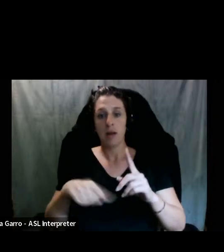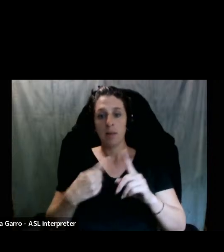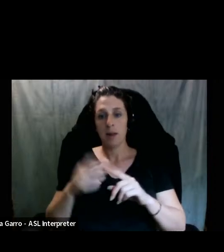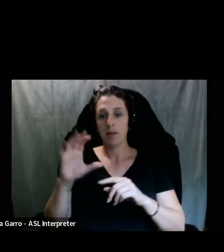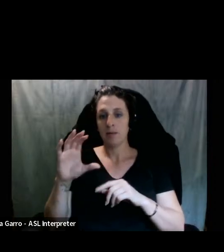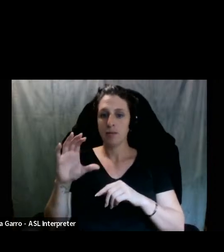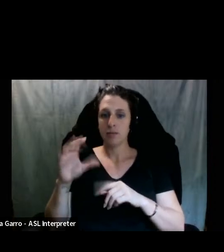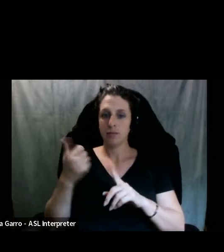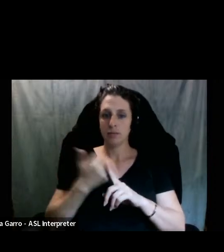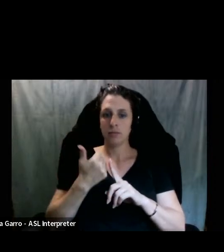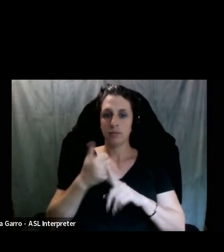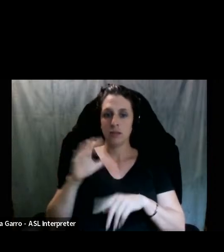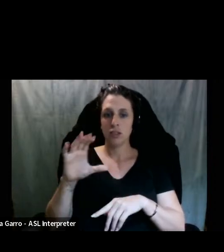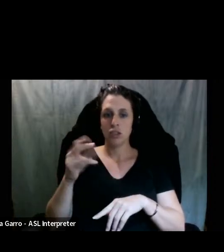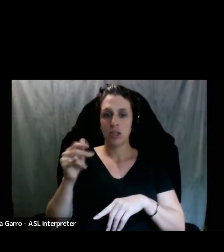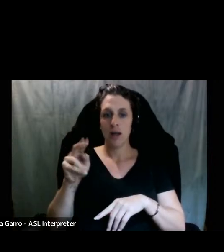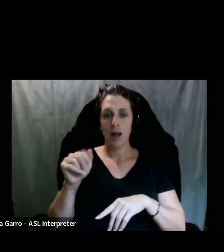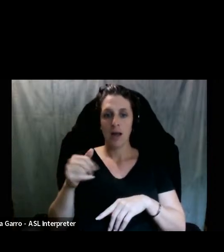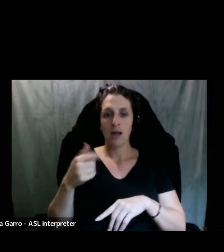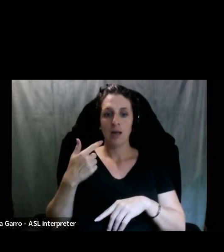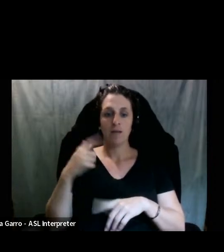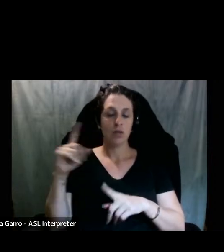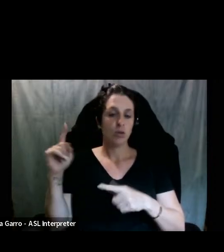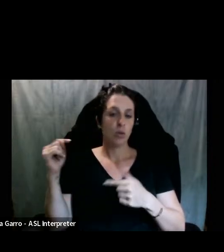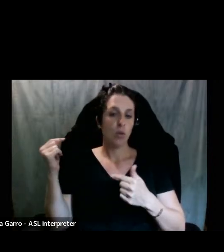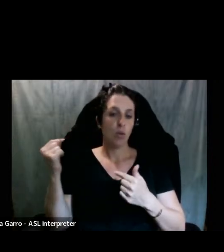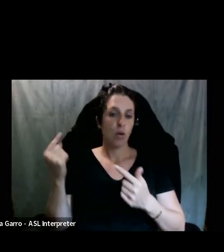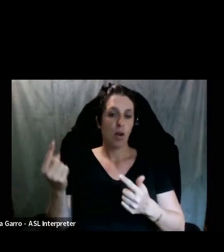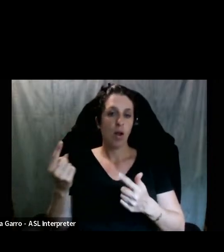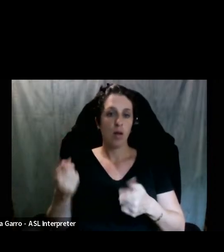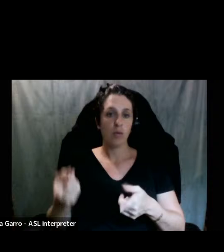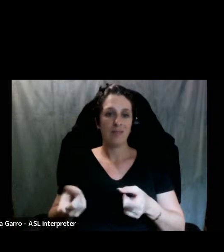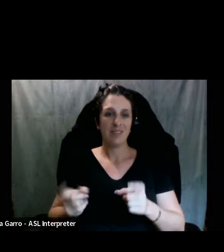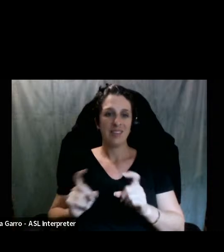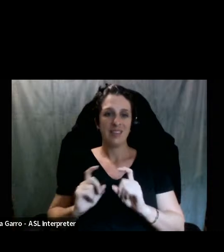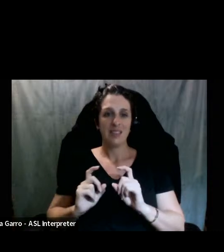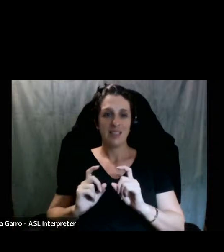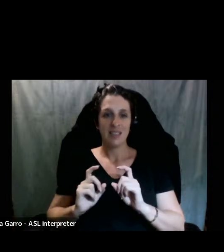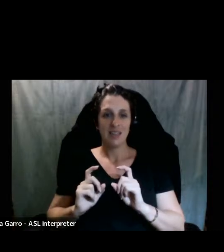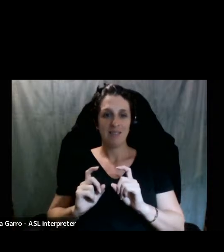so long, we've been given the same